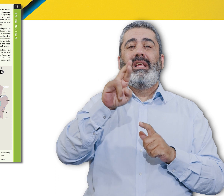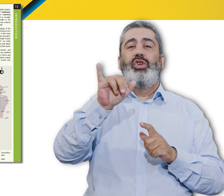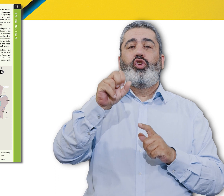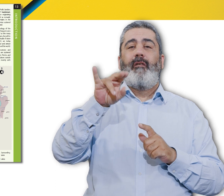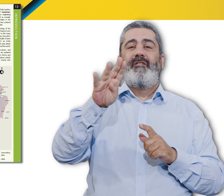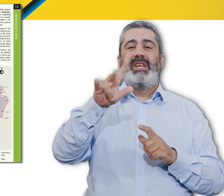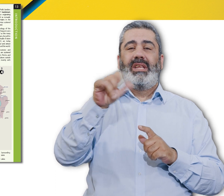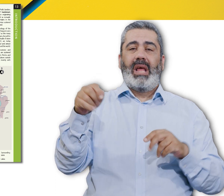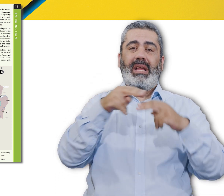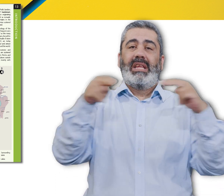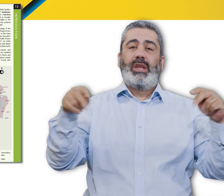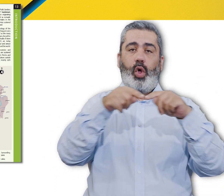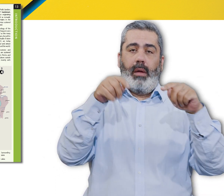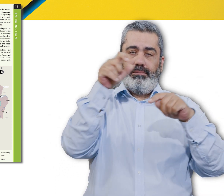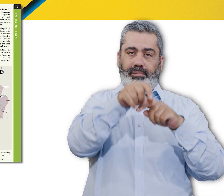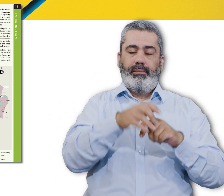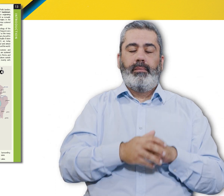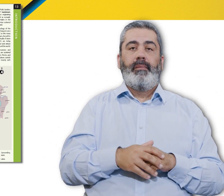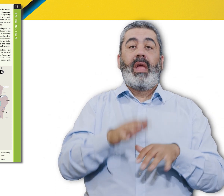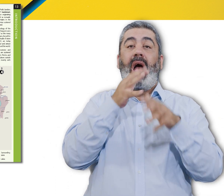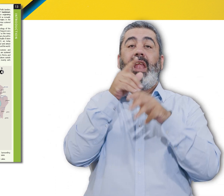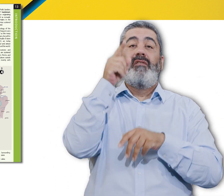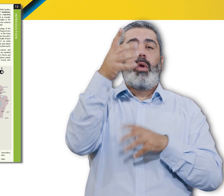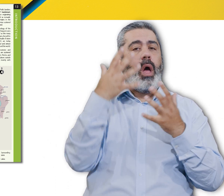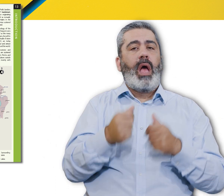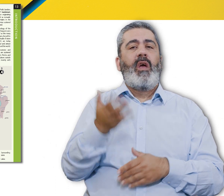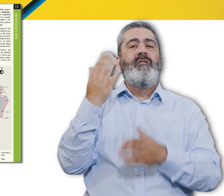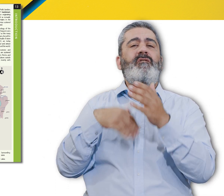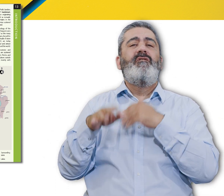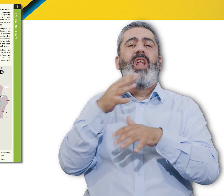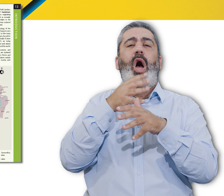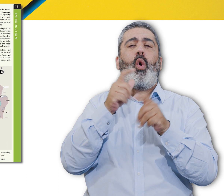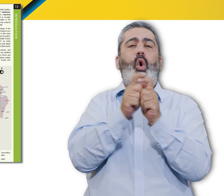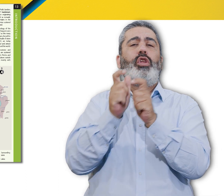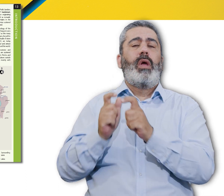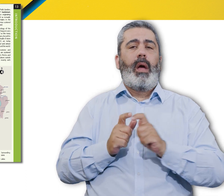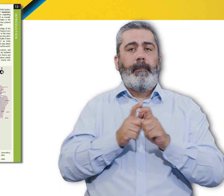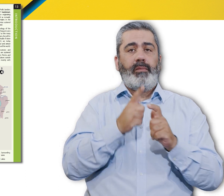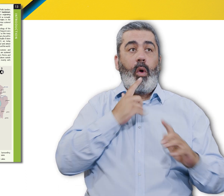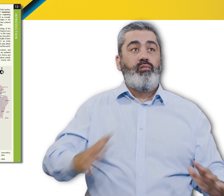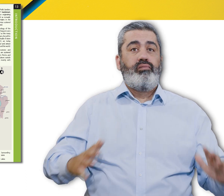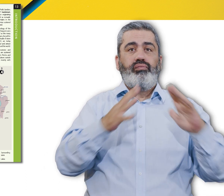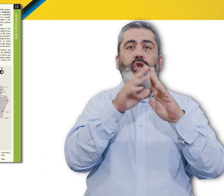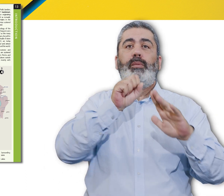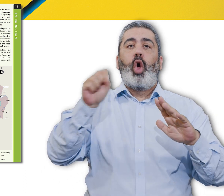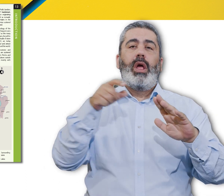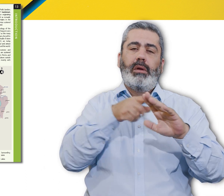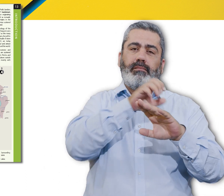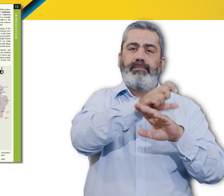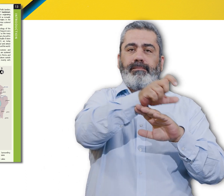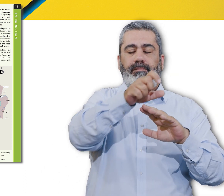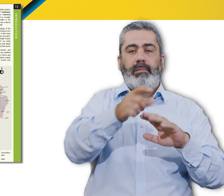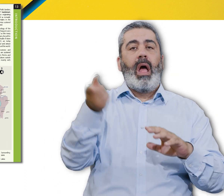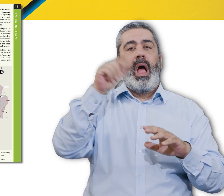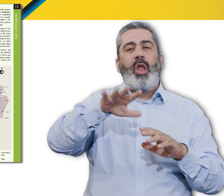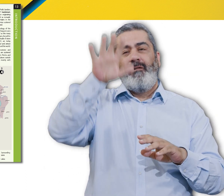and Krisavitsa on its borders. The regional unit of Gridna includes the Vlachokforia, built on the gentle slopes